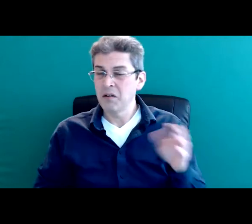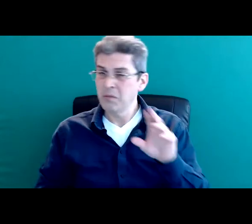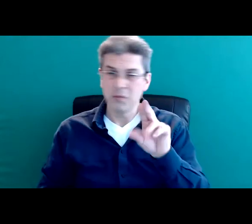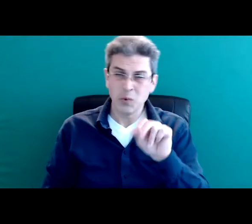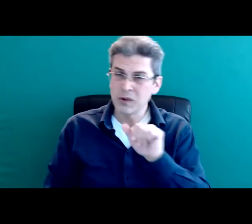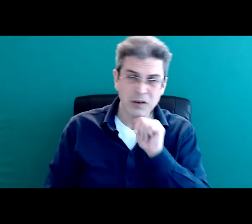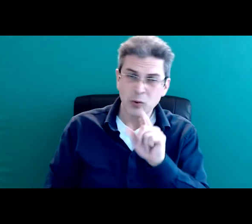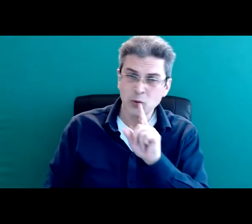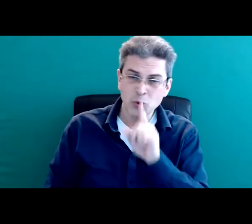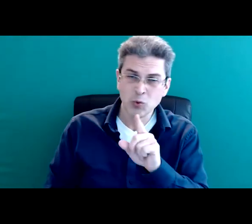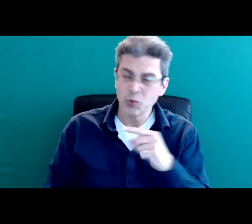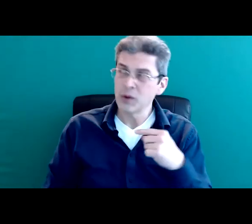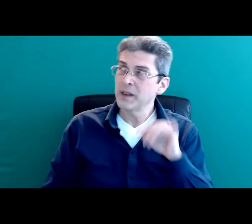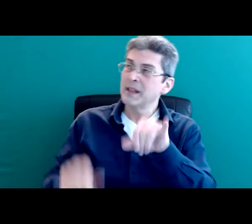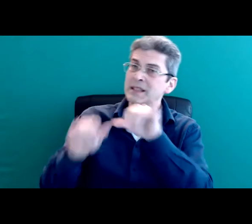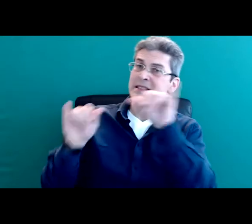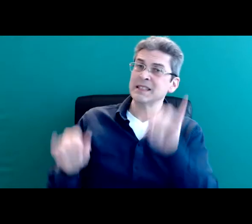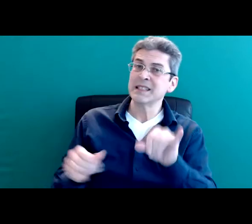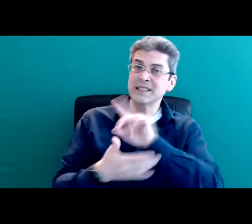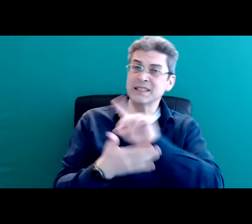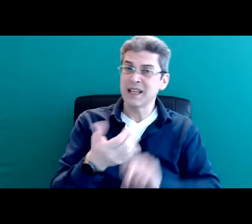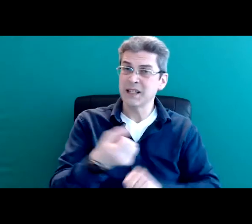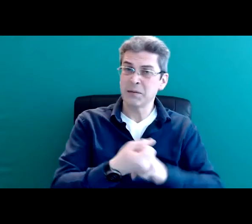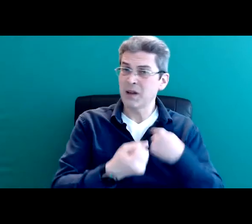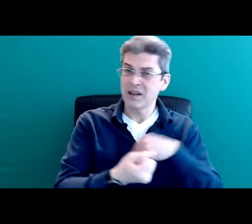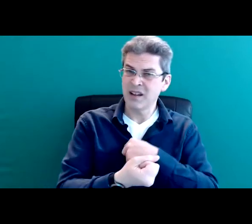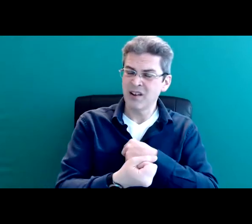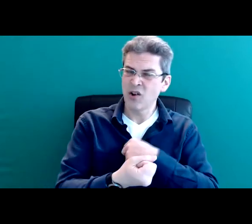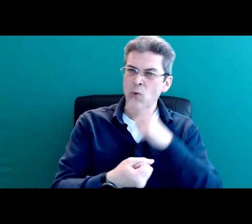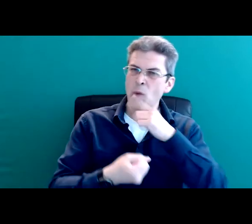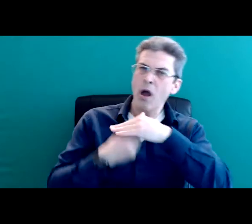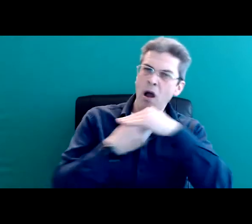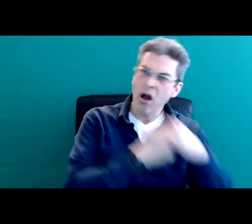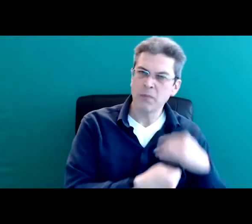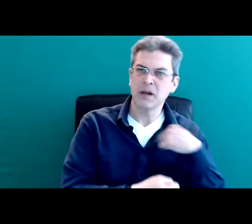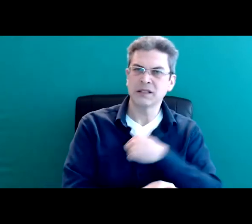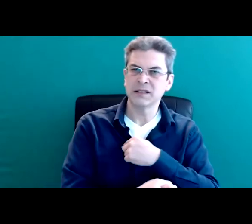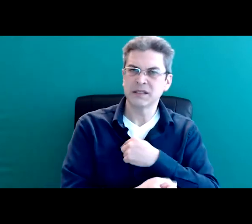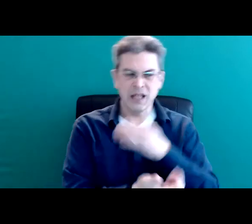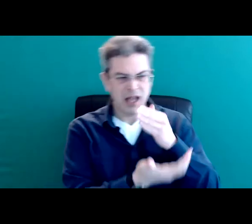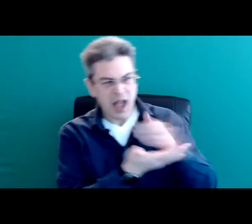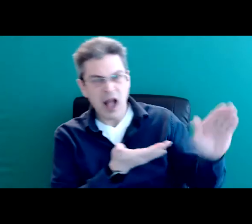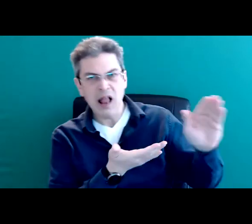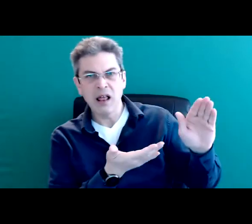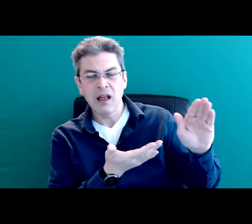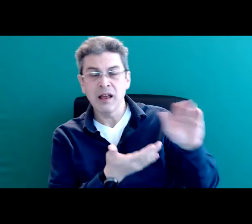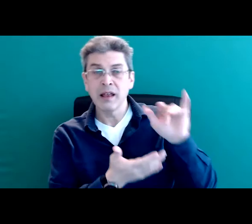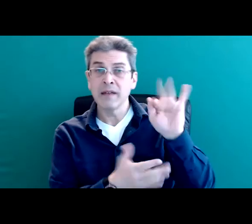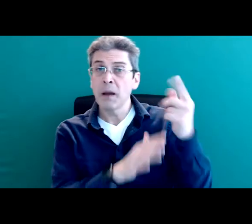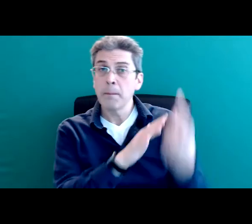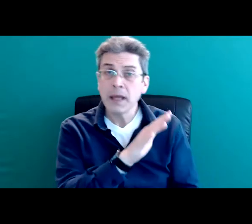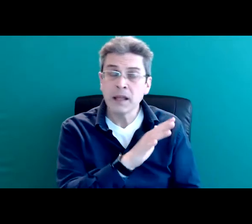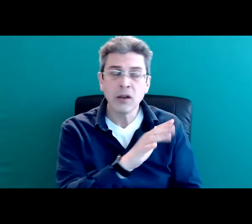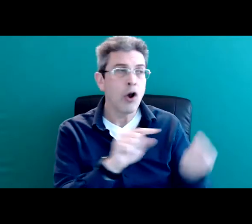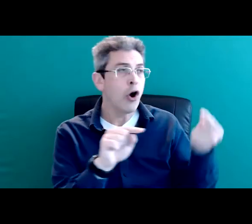specifically is designed to harm us, to isolate us. And then when we go missing or harmed or hurt,